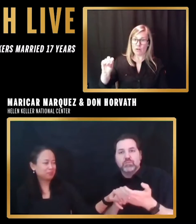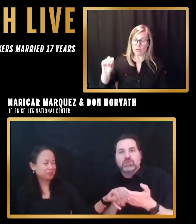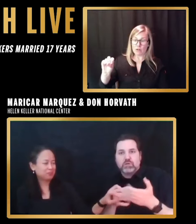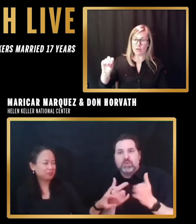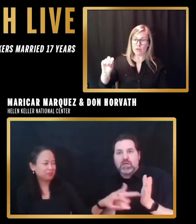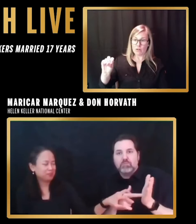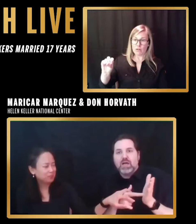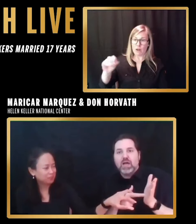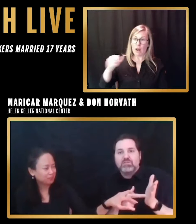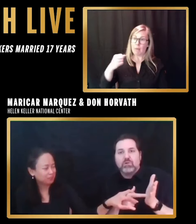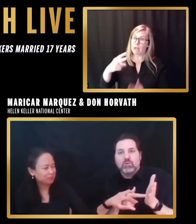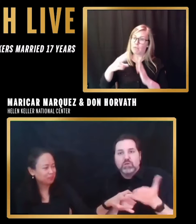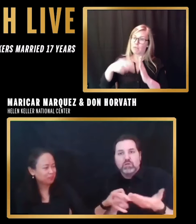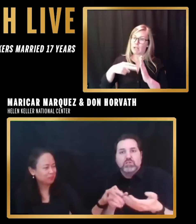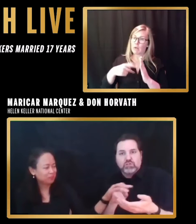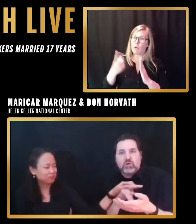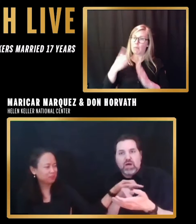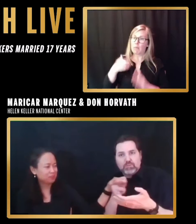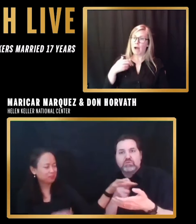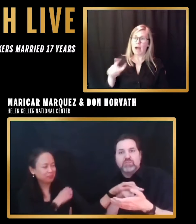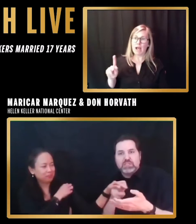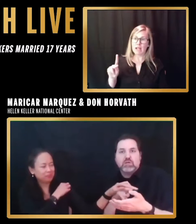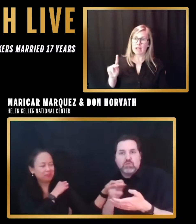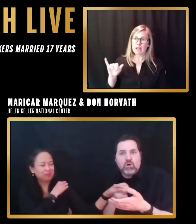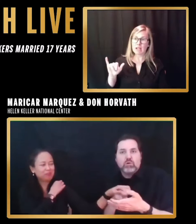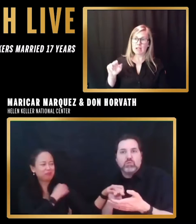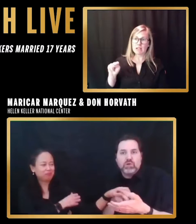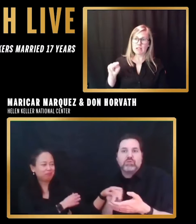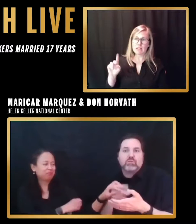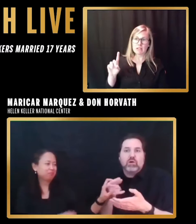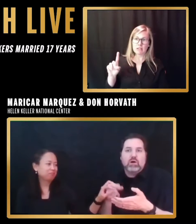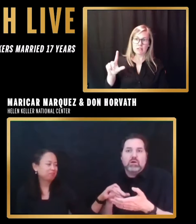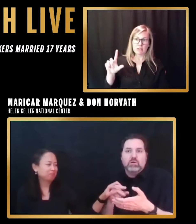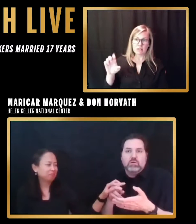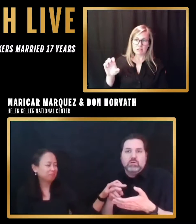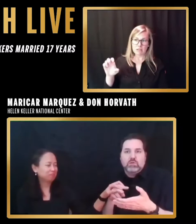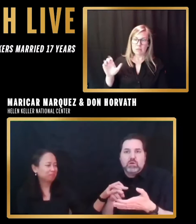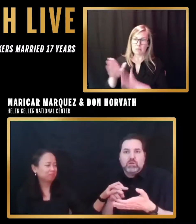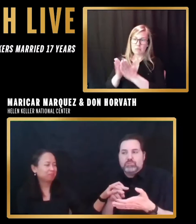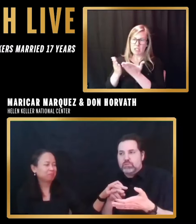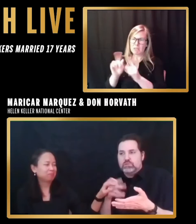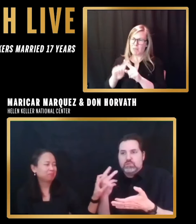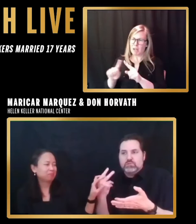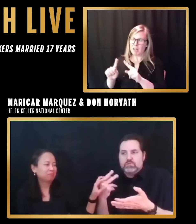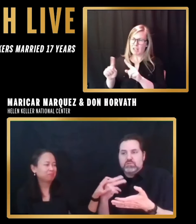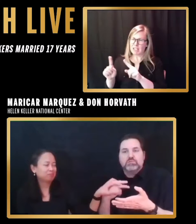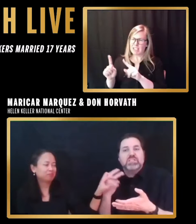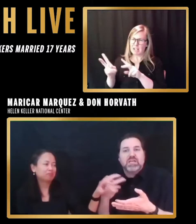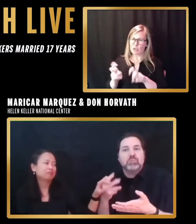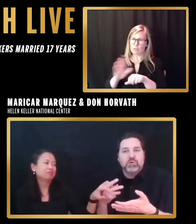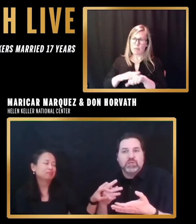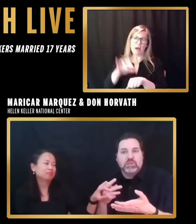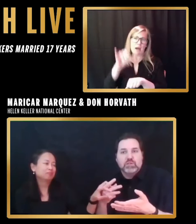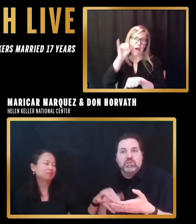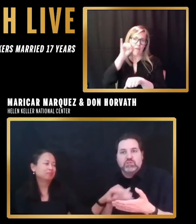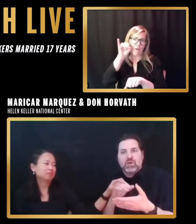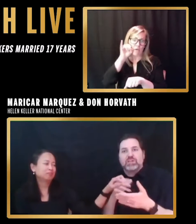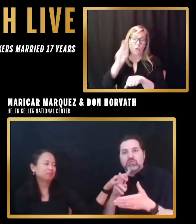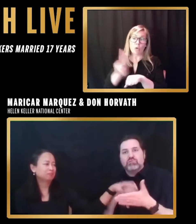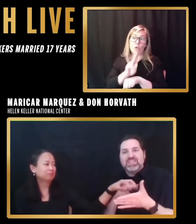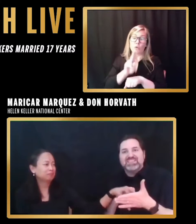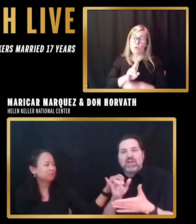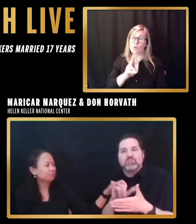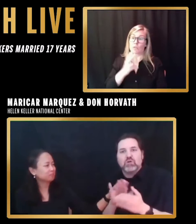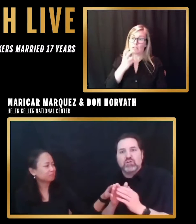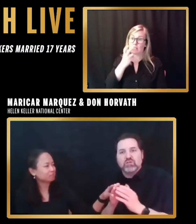Kindle books on my iPhone. So I'll be reading along with the speech output. so I